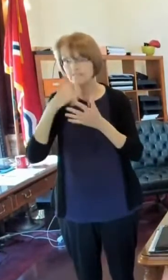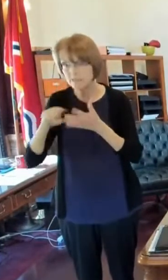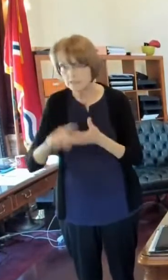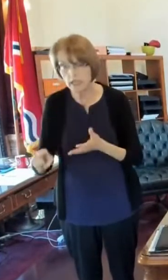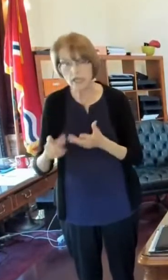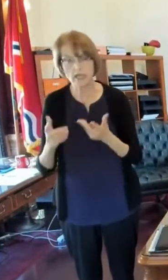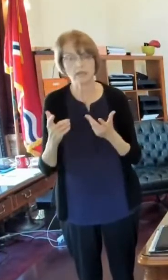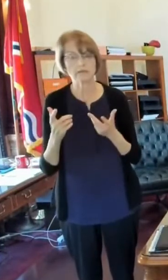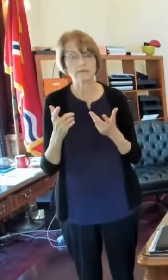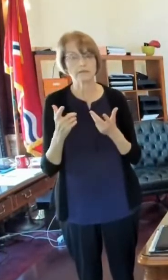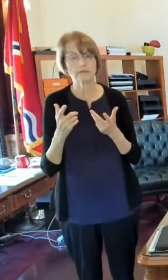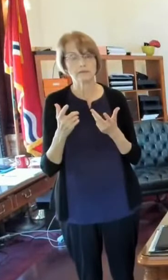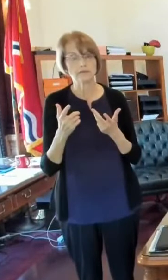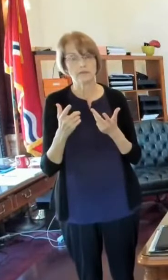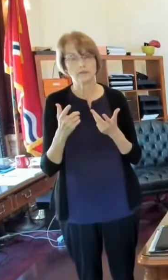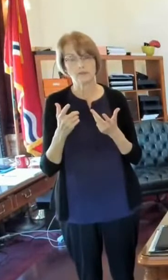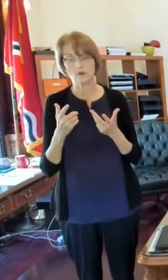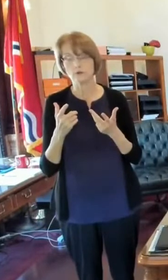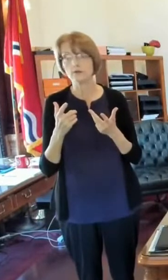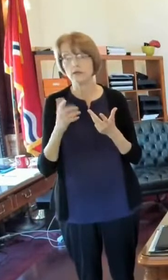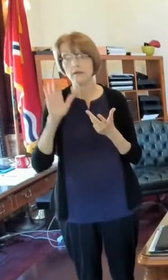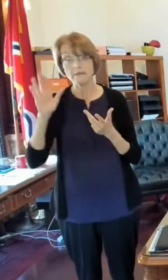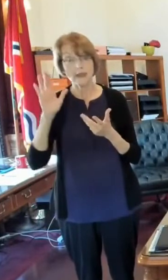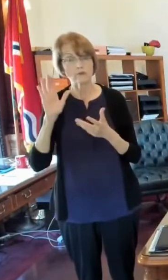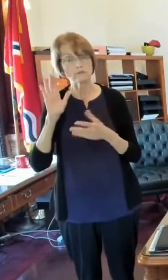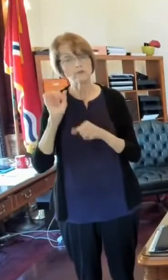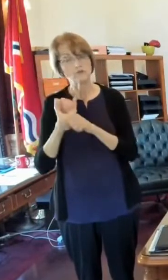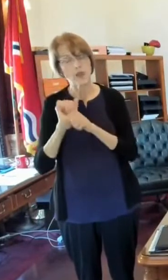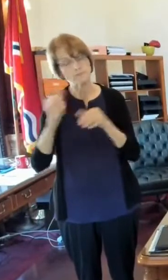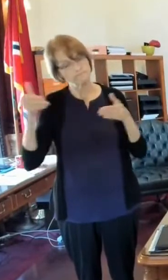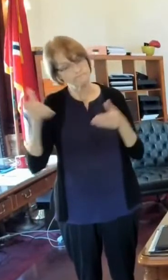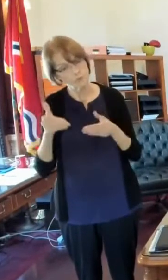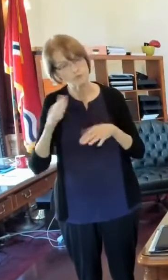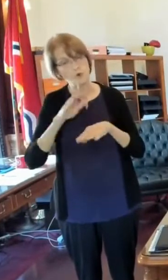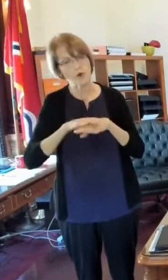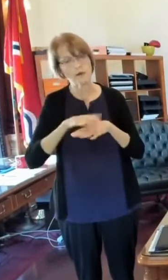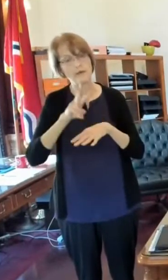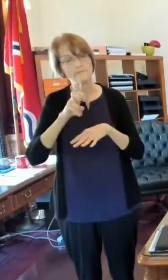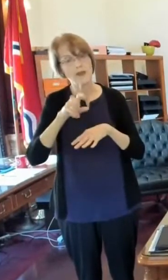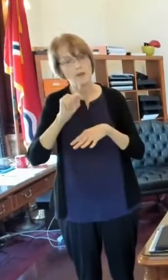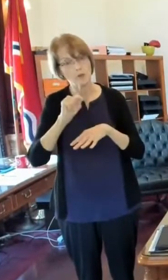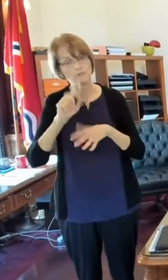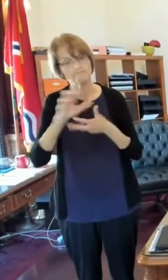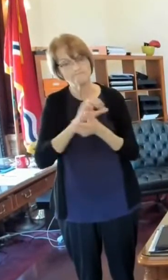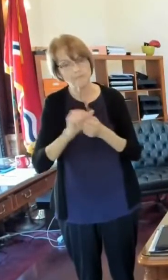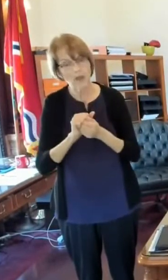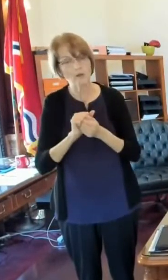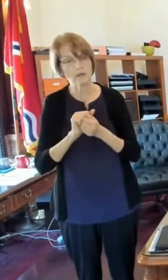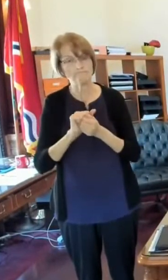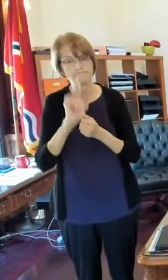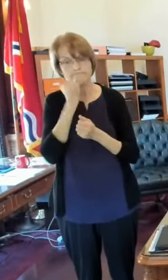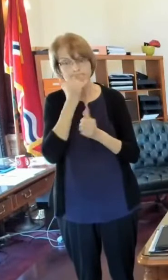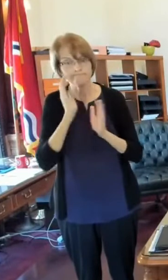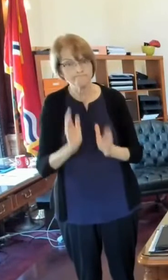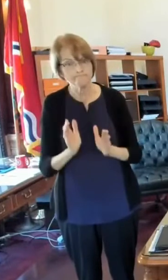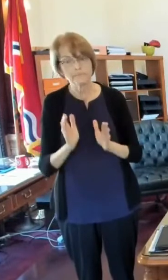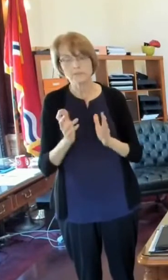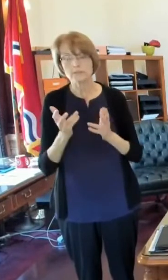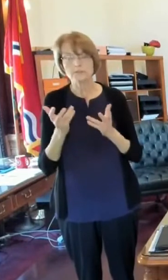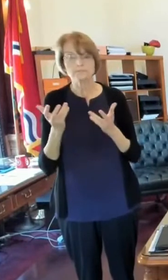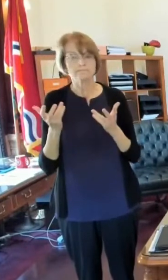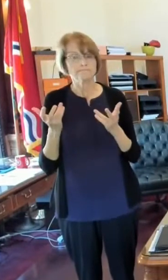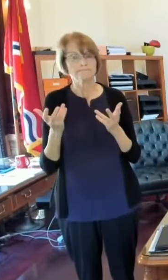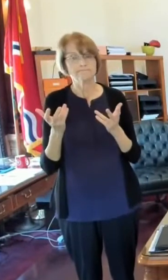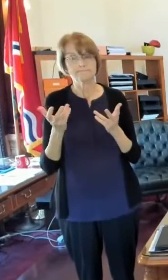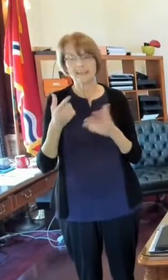have very targeted enforcement for violent offenders and gang members. And